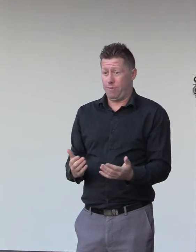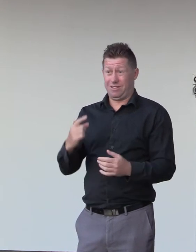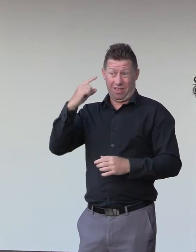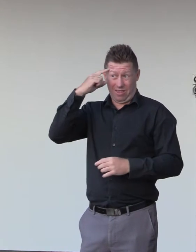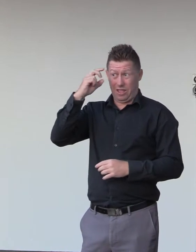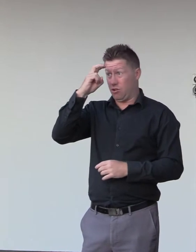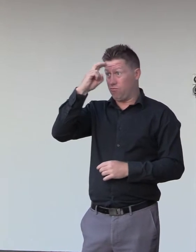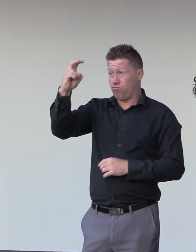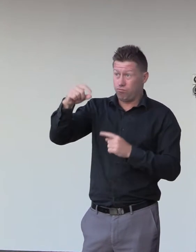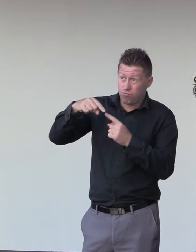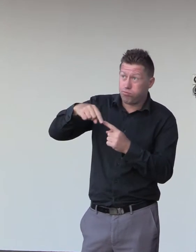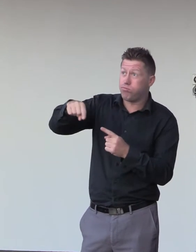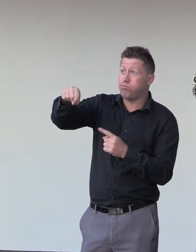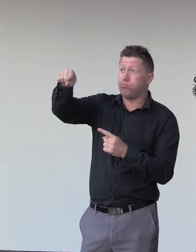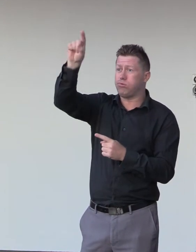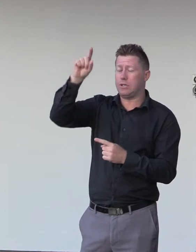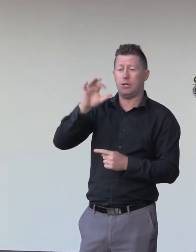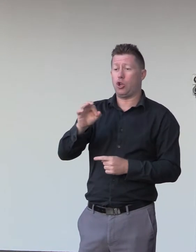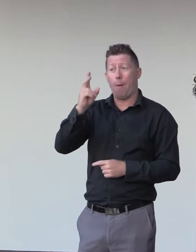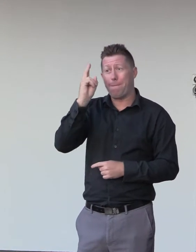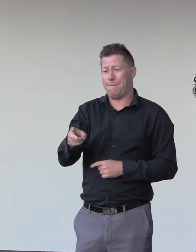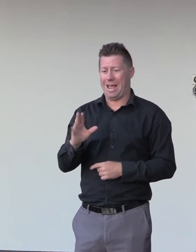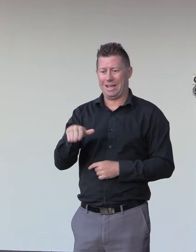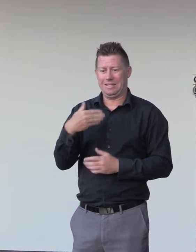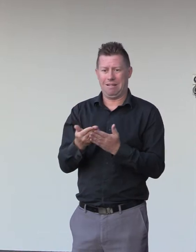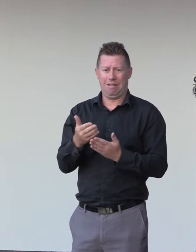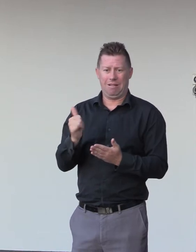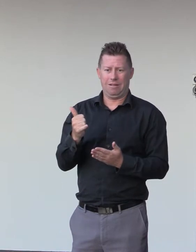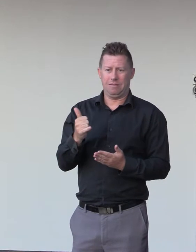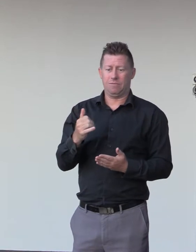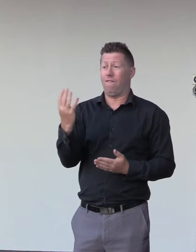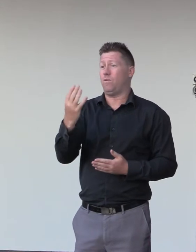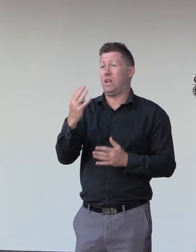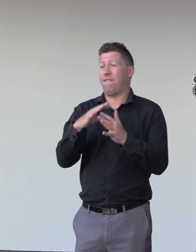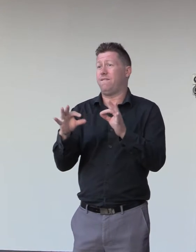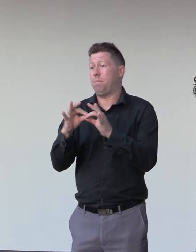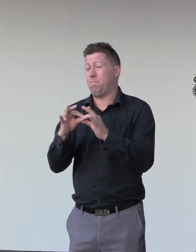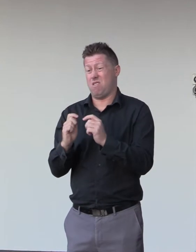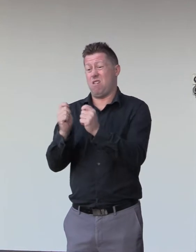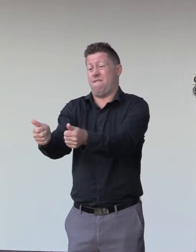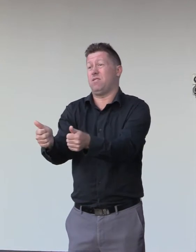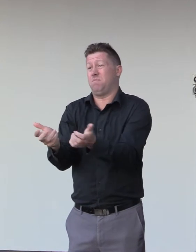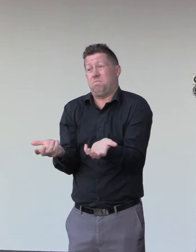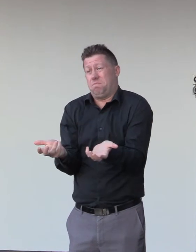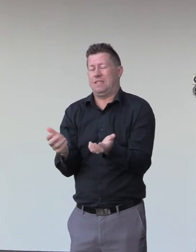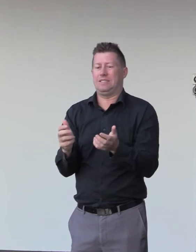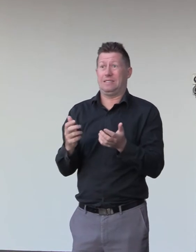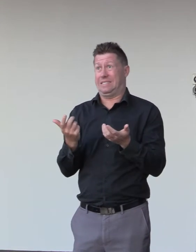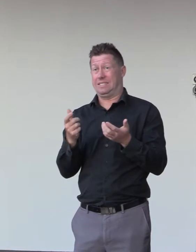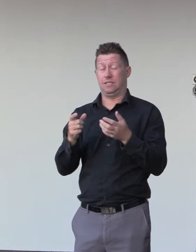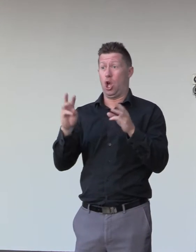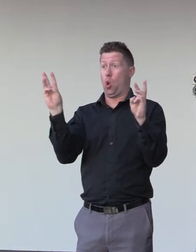not be reinstated until sometime after the 14th of February. That said, with the pending